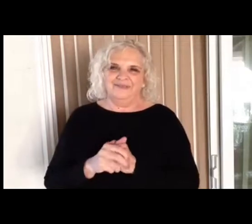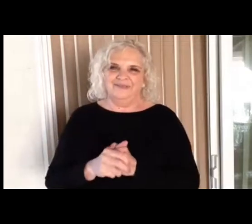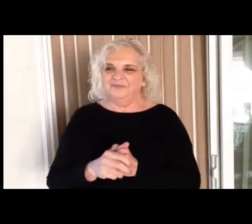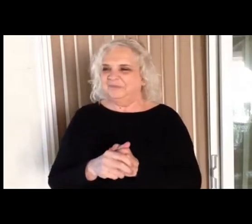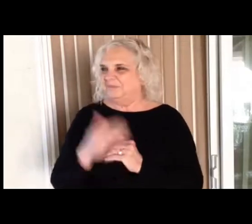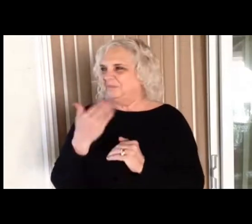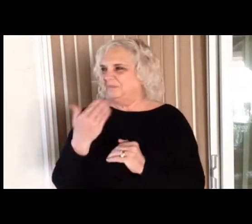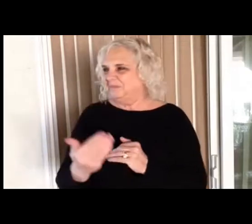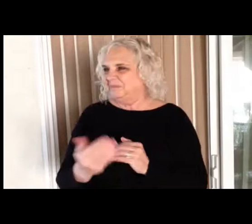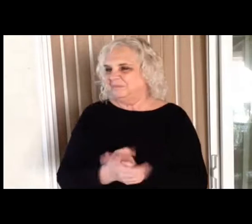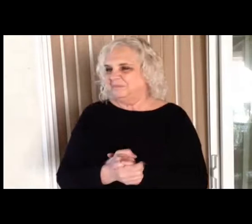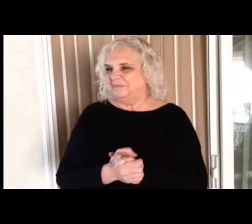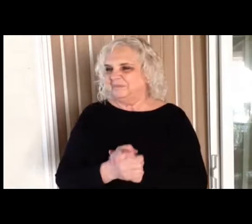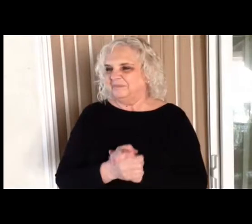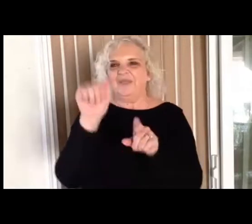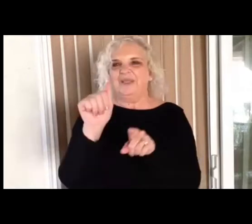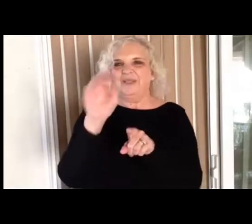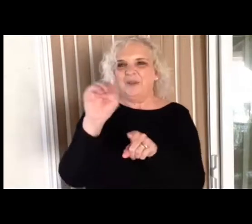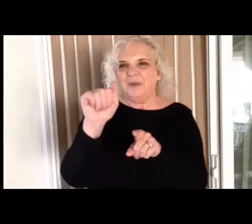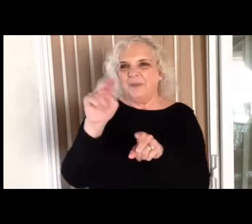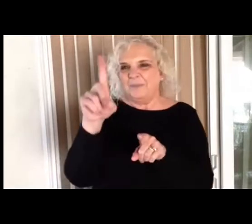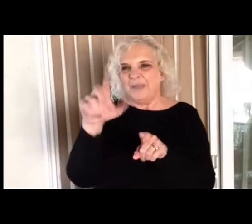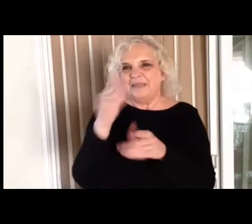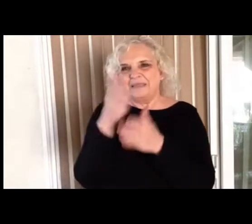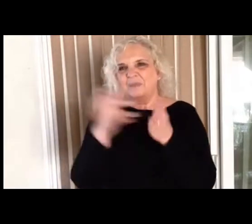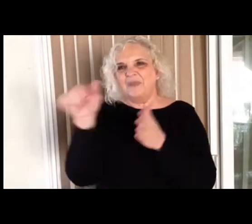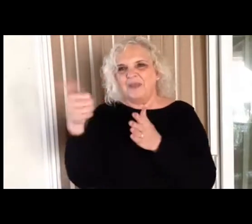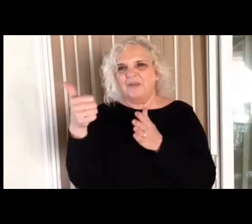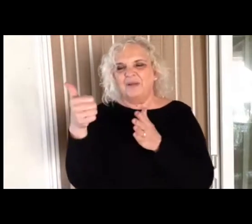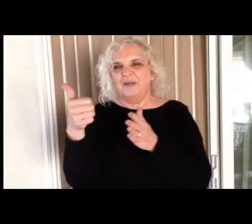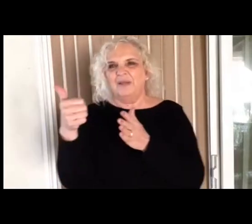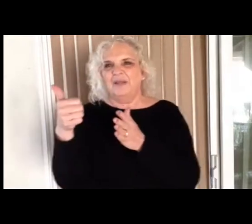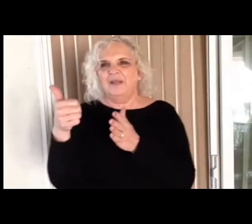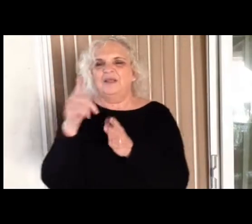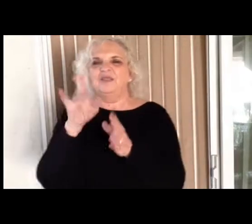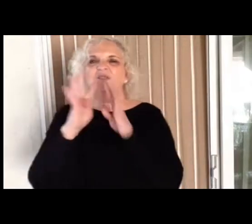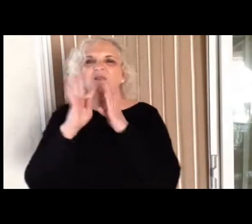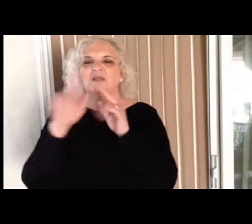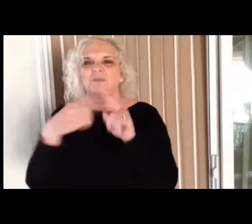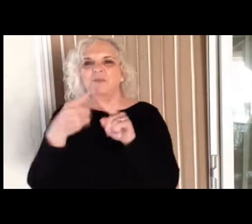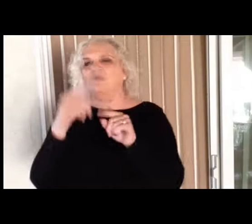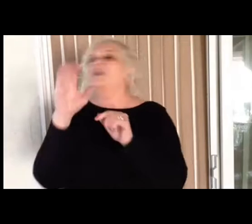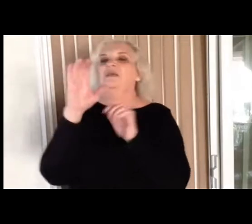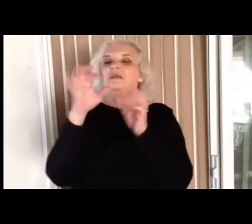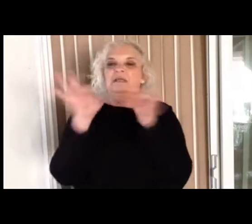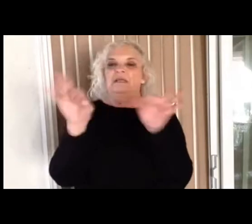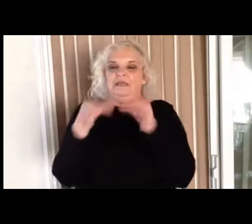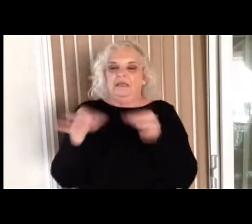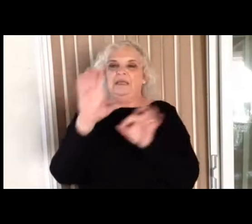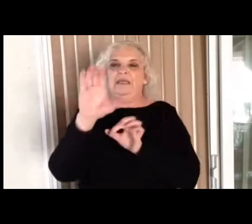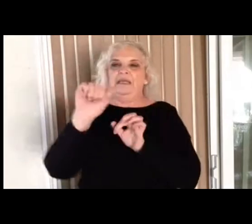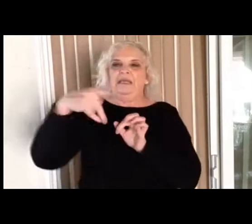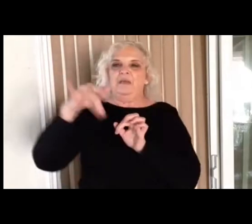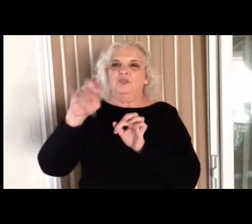Tell Amanda. So Amanda, and maybe for some of the others, the films she's speaking about, we called captioned films. And